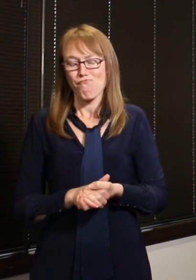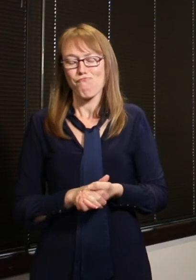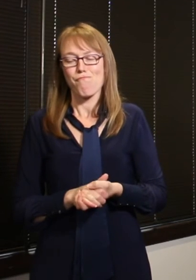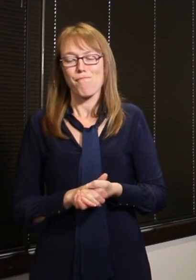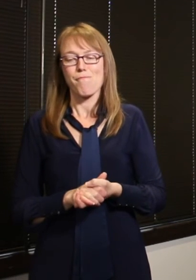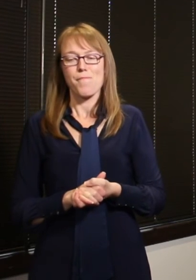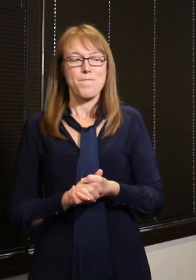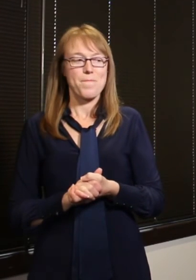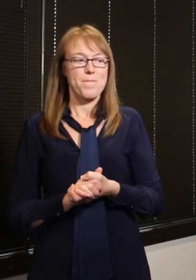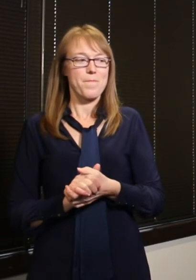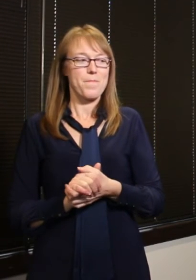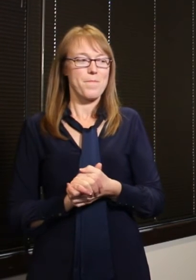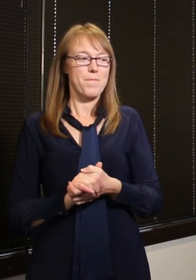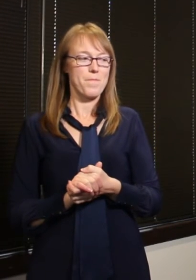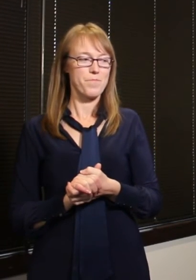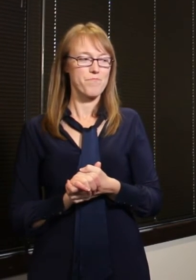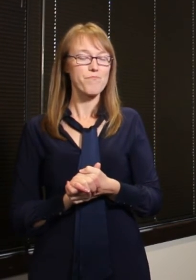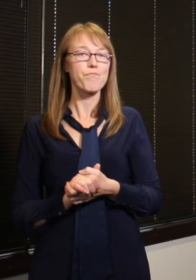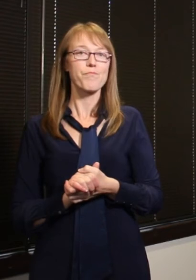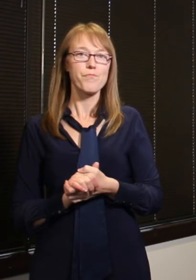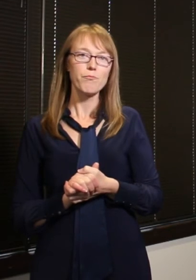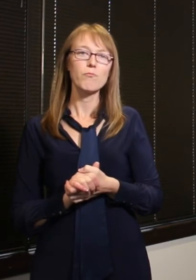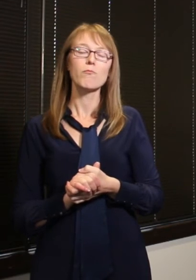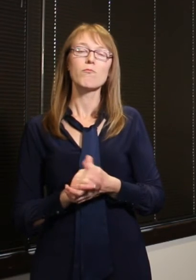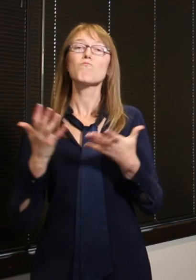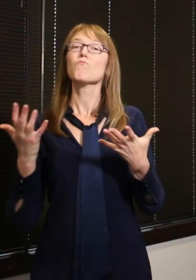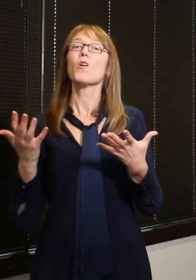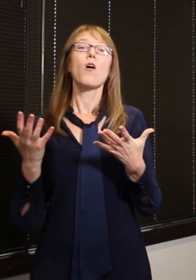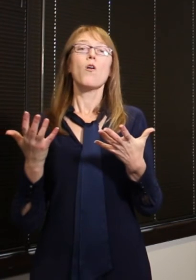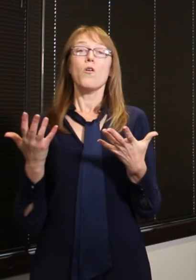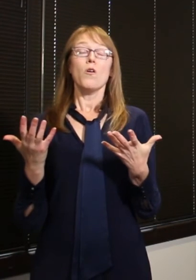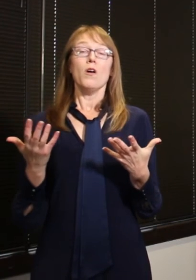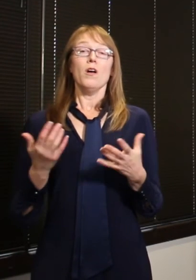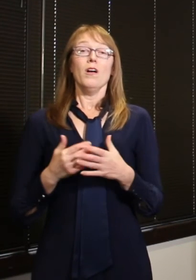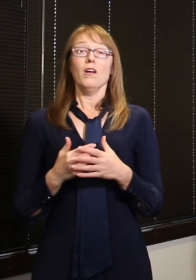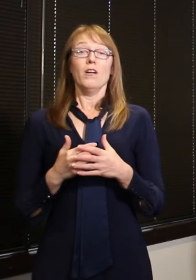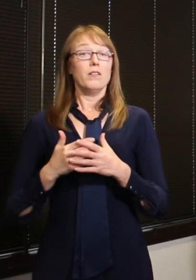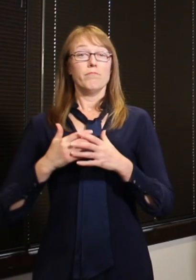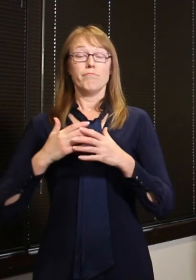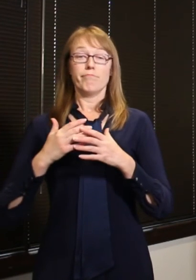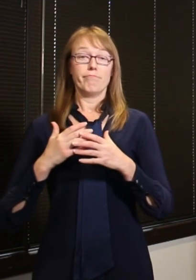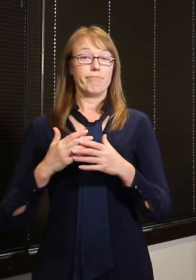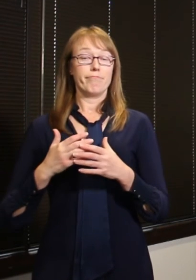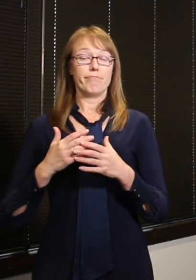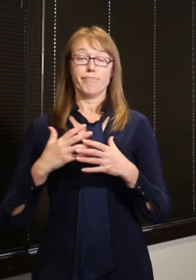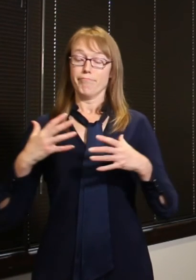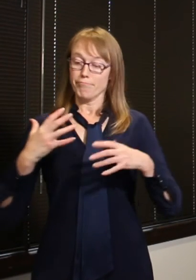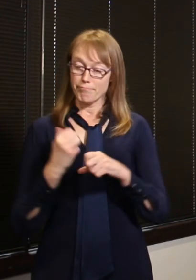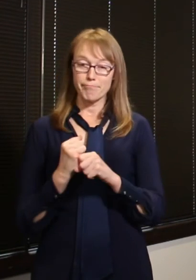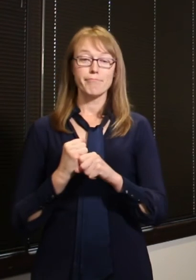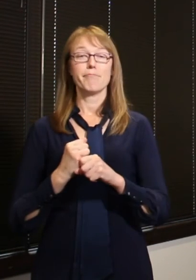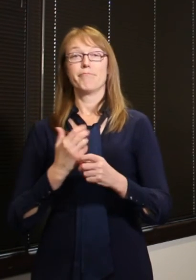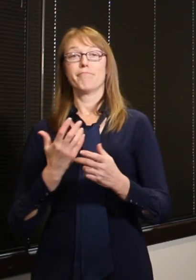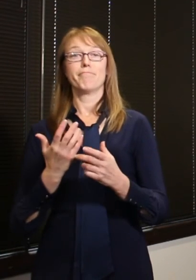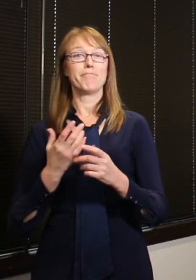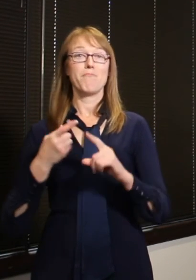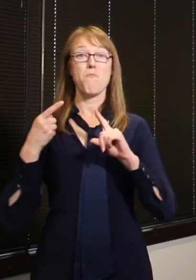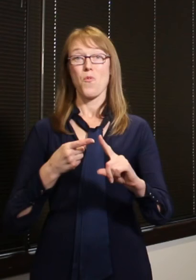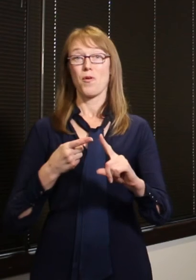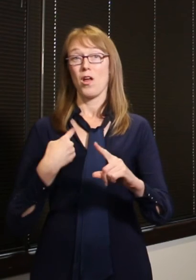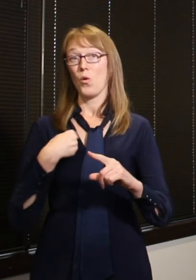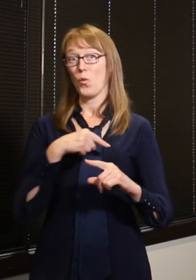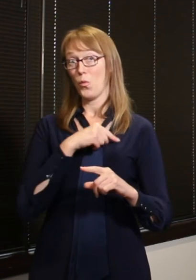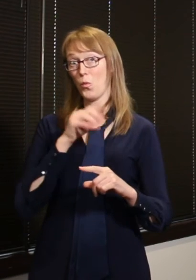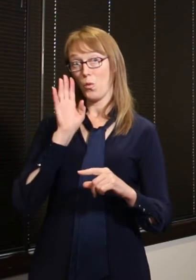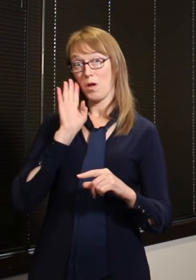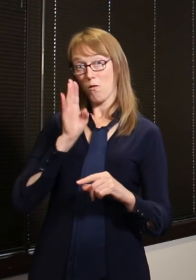wearing goes. So to wrap things up, we're going to keep a really close eye on this data, particularly as we make